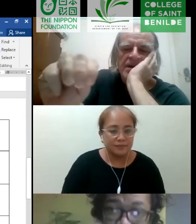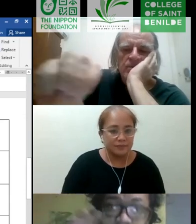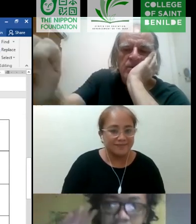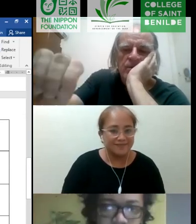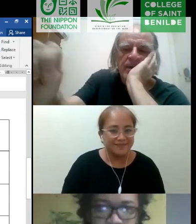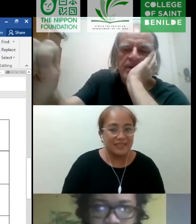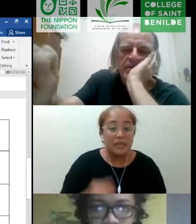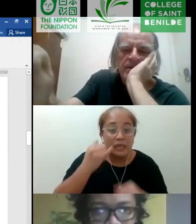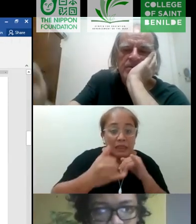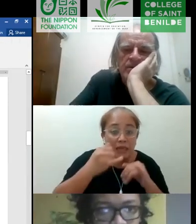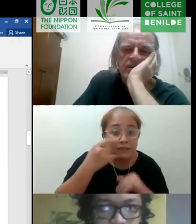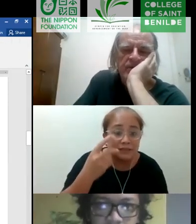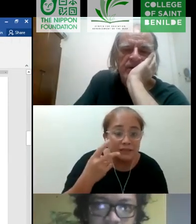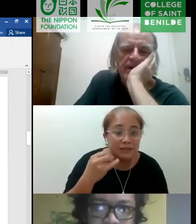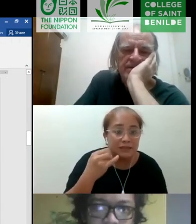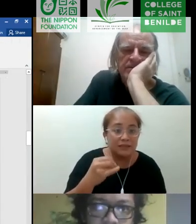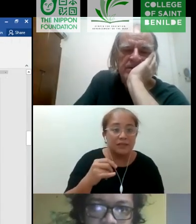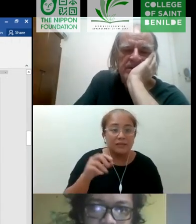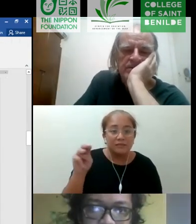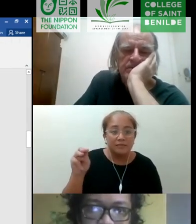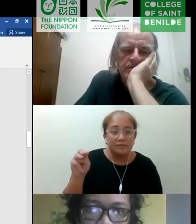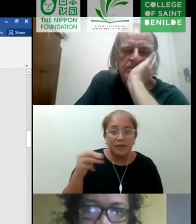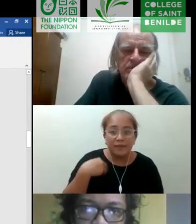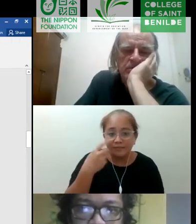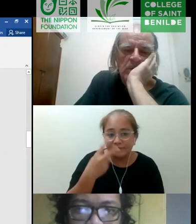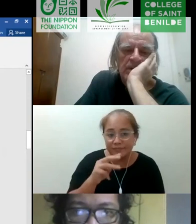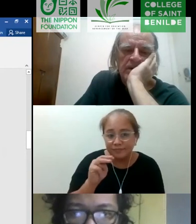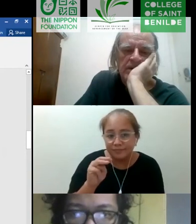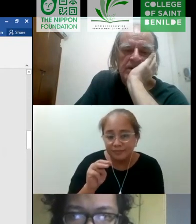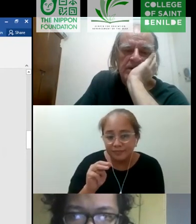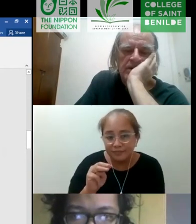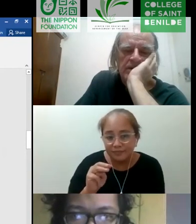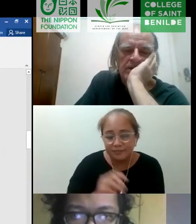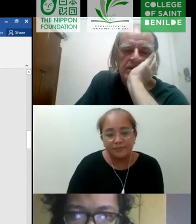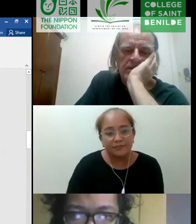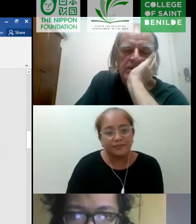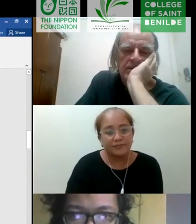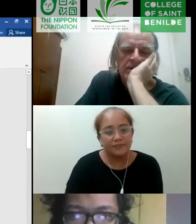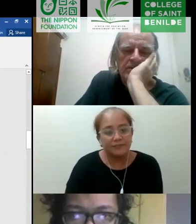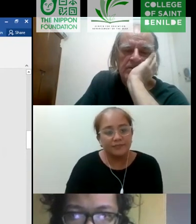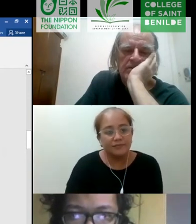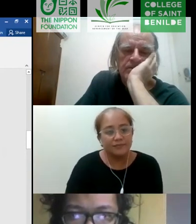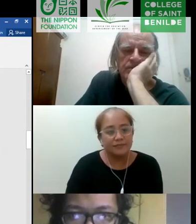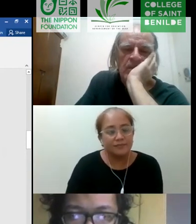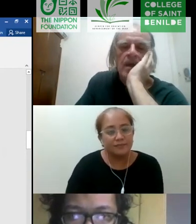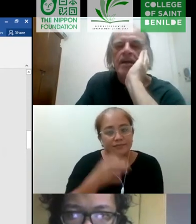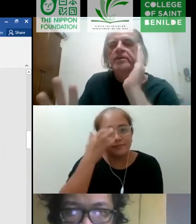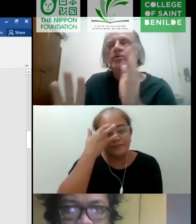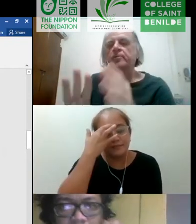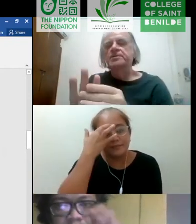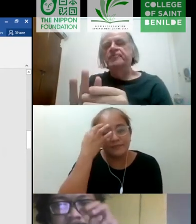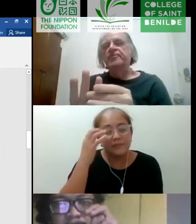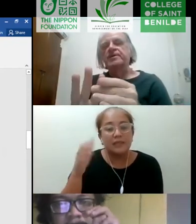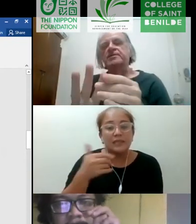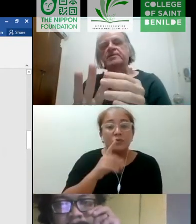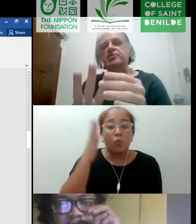The last one would be this one if you had it, okay? All right. Yeah. And then